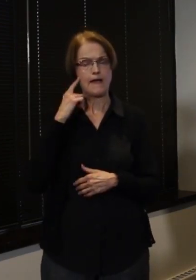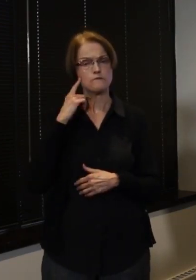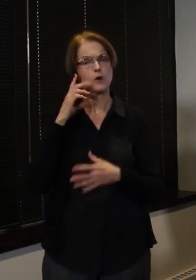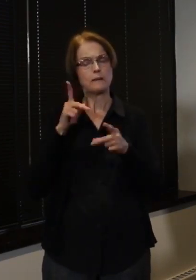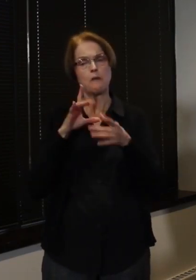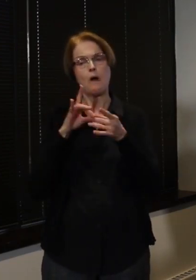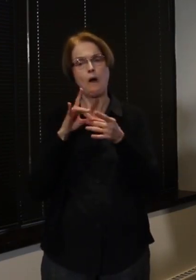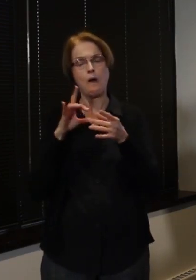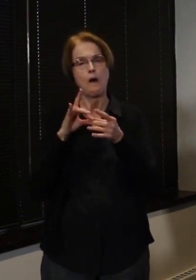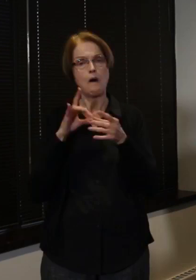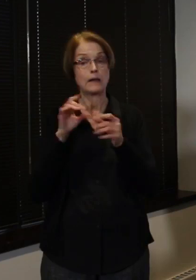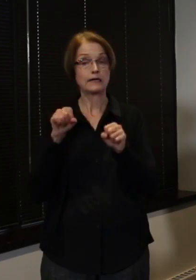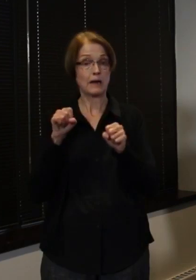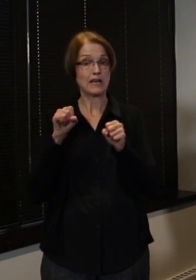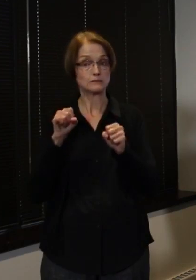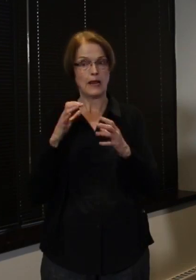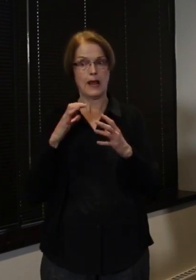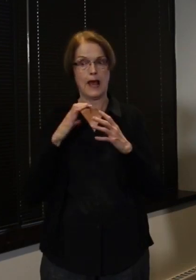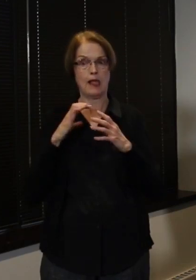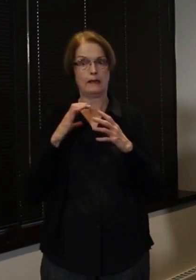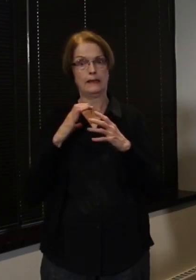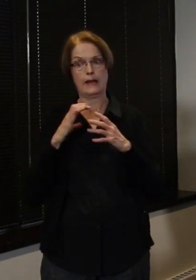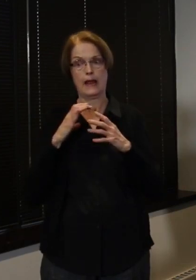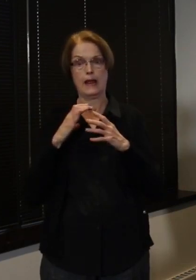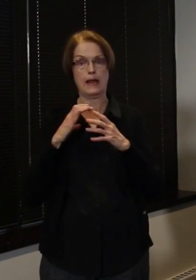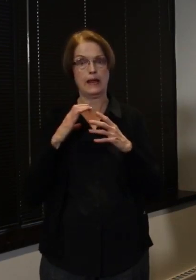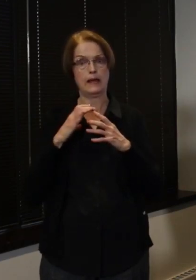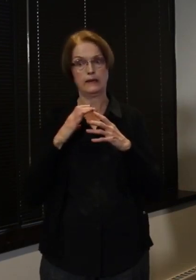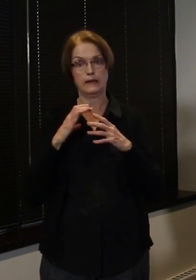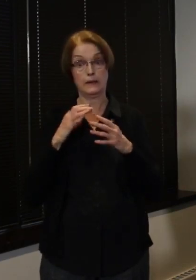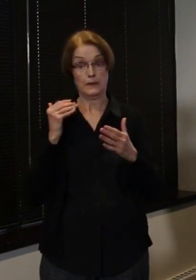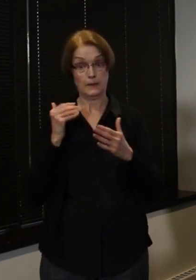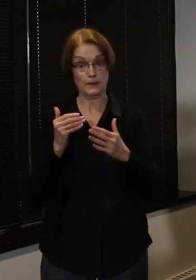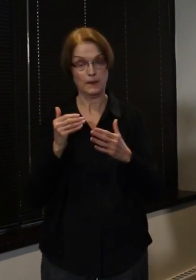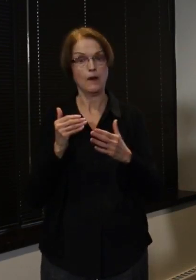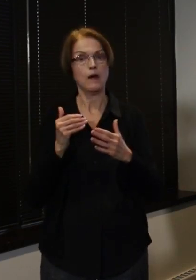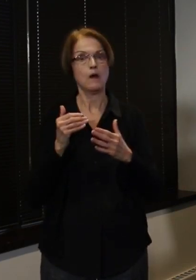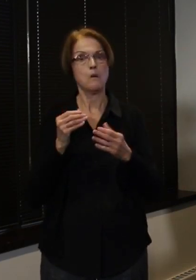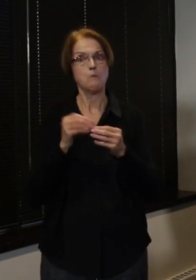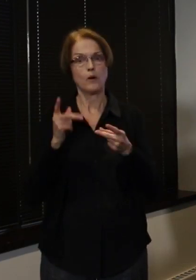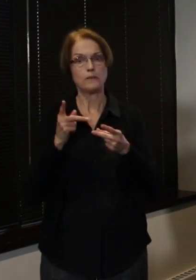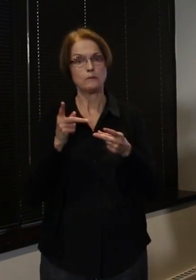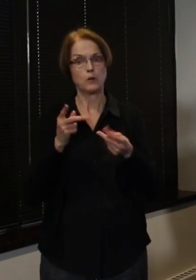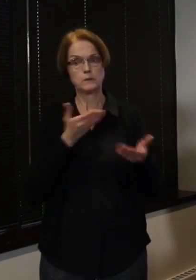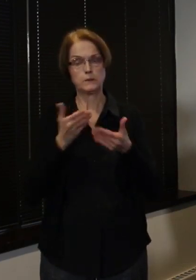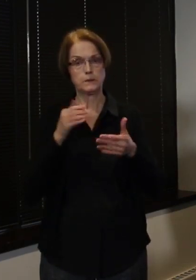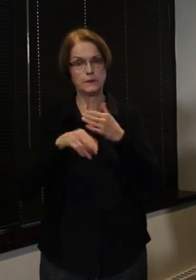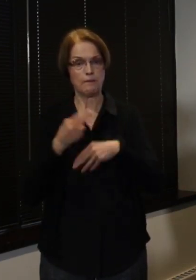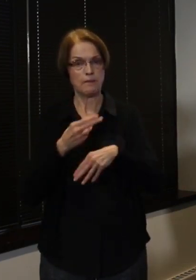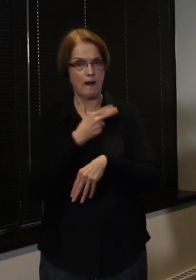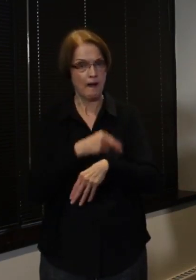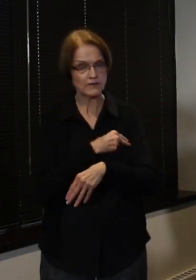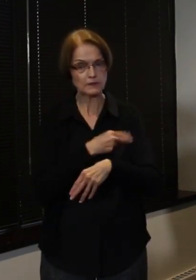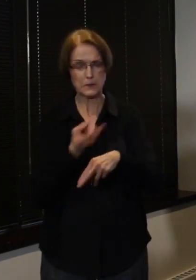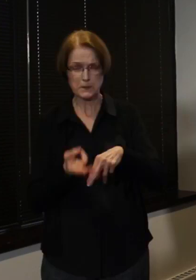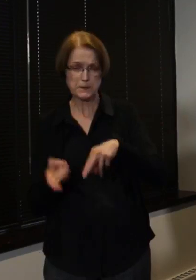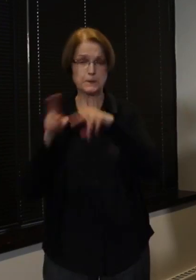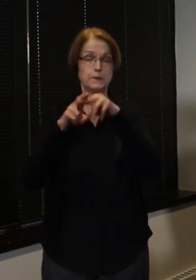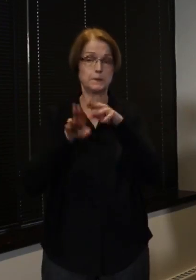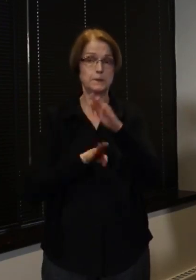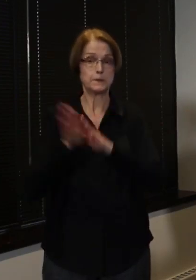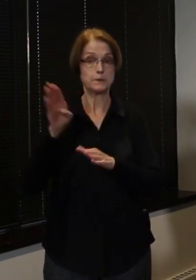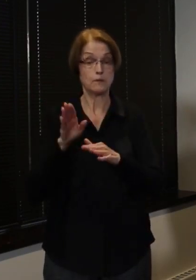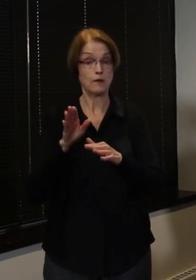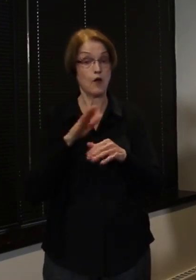about the potential for a holiday surge in admissions. Is that something that local hospitals are ready for? And how does